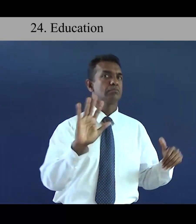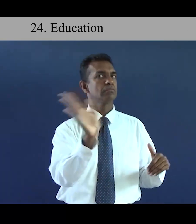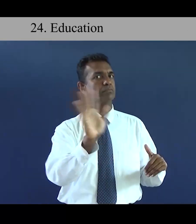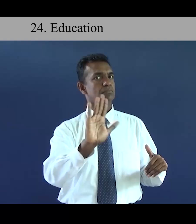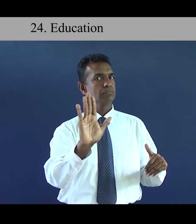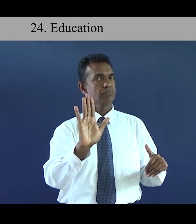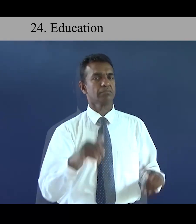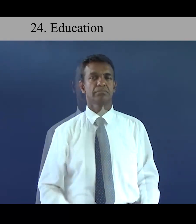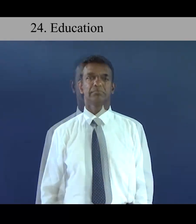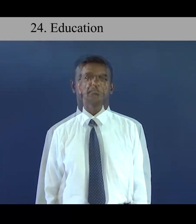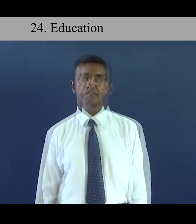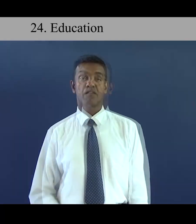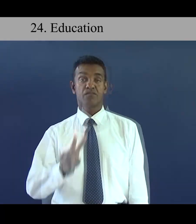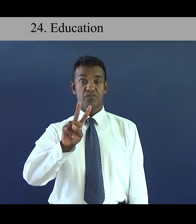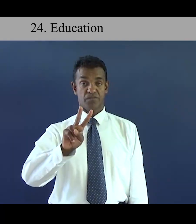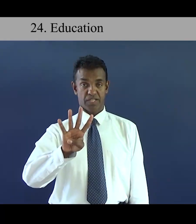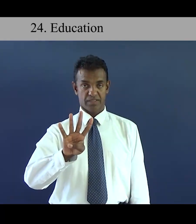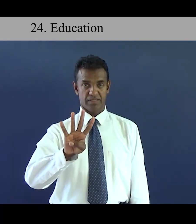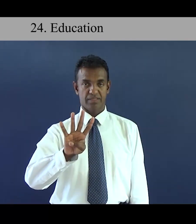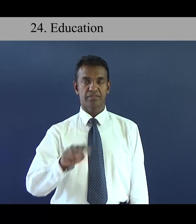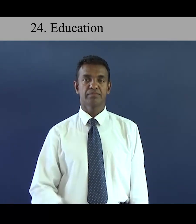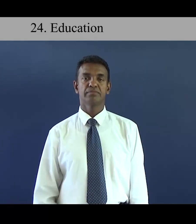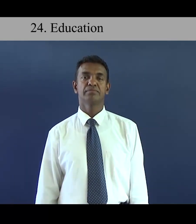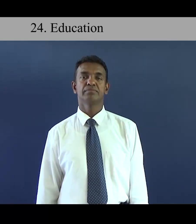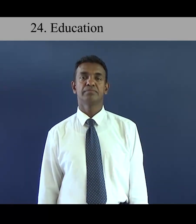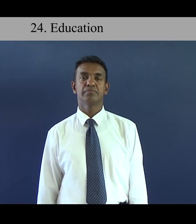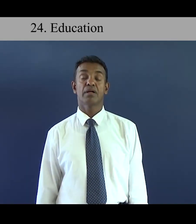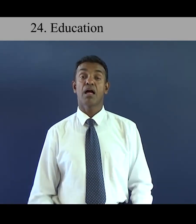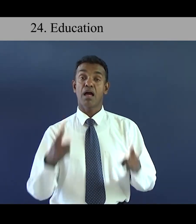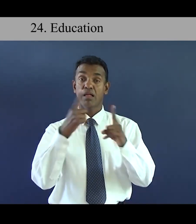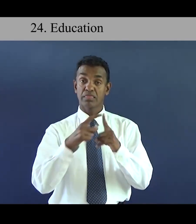Disabled people have a right to education.